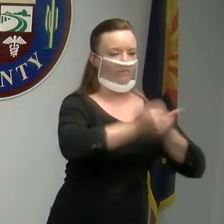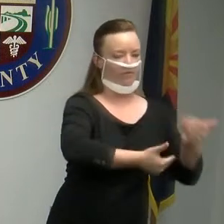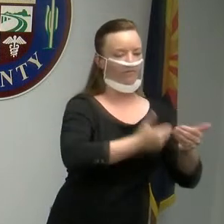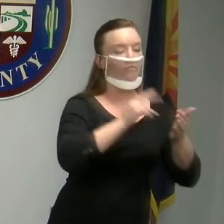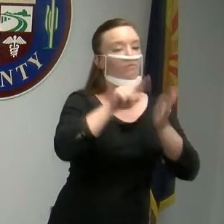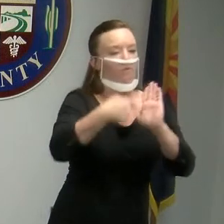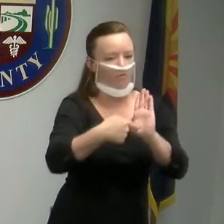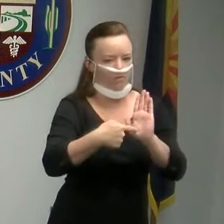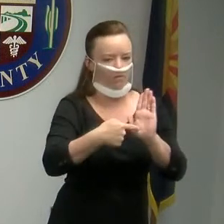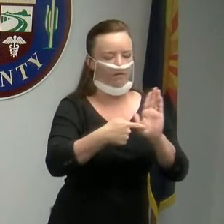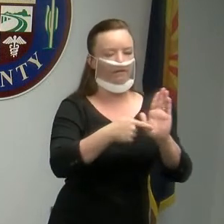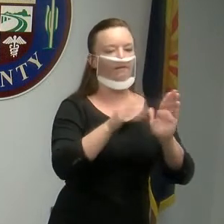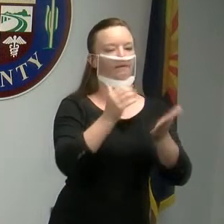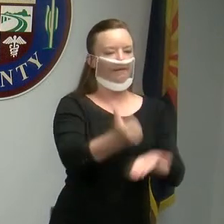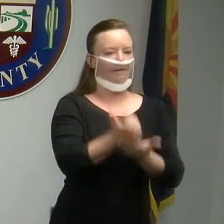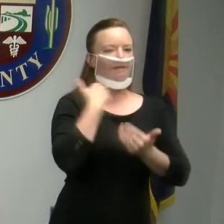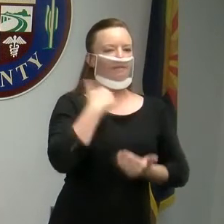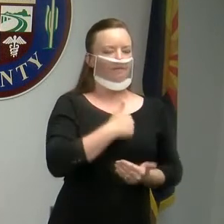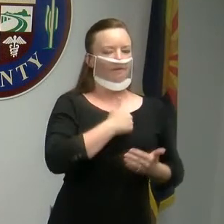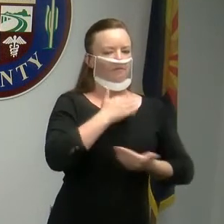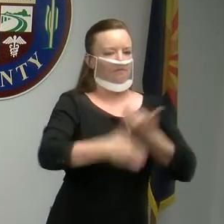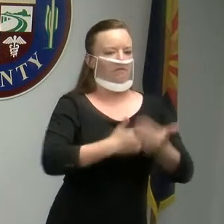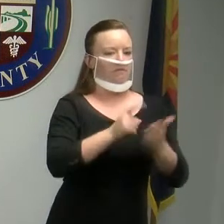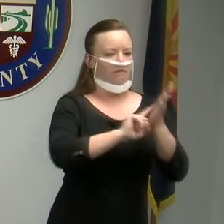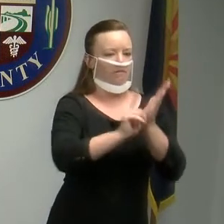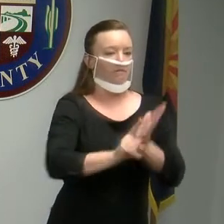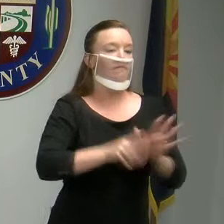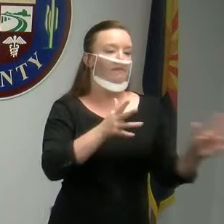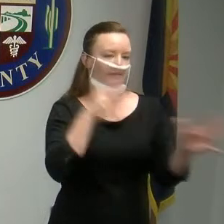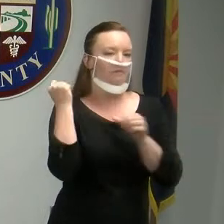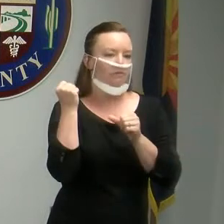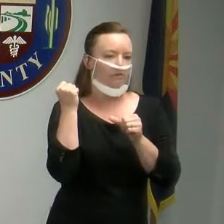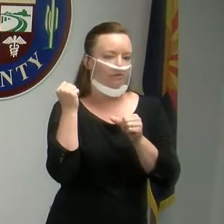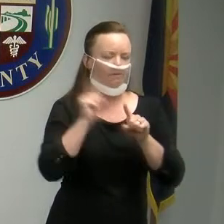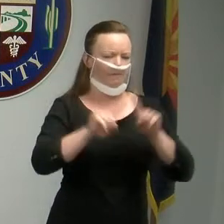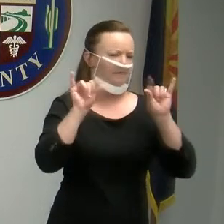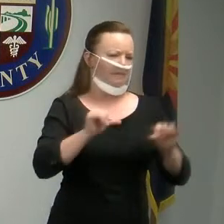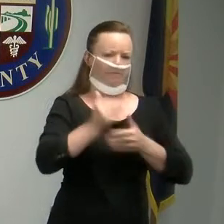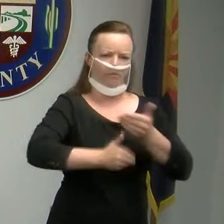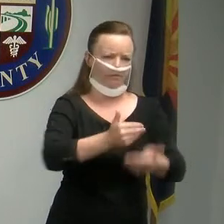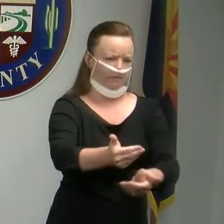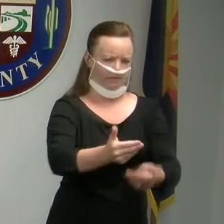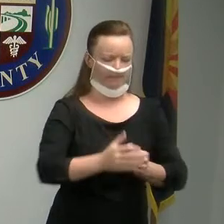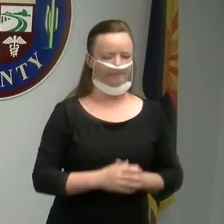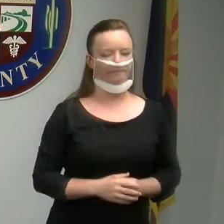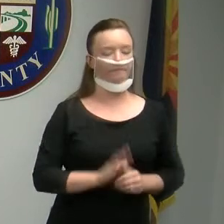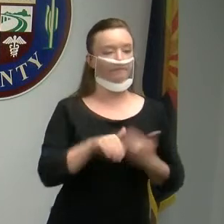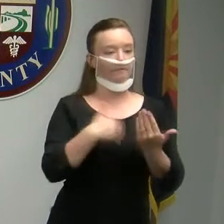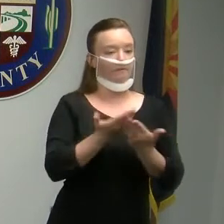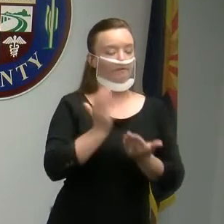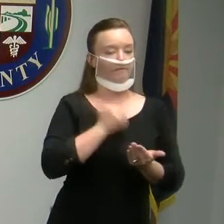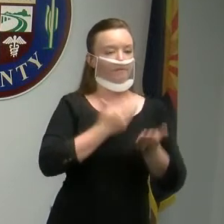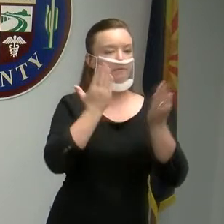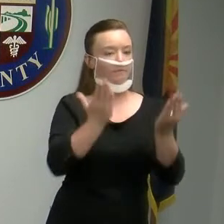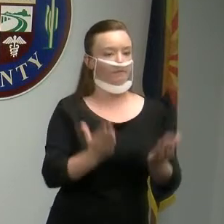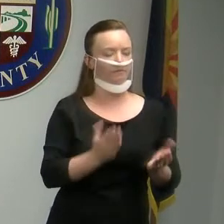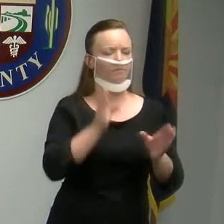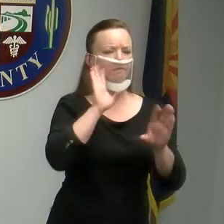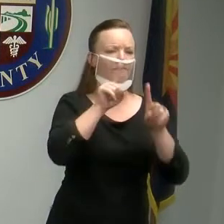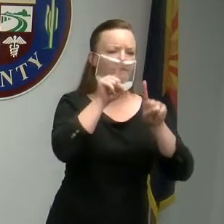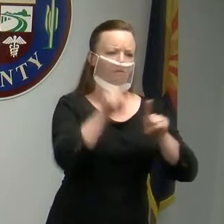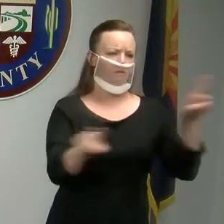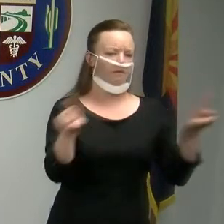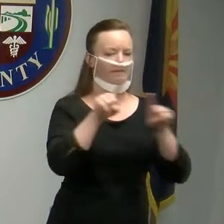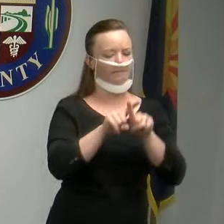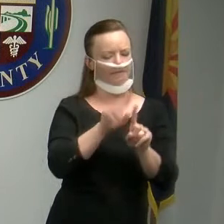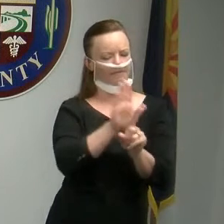out to our partners at Crisis Response Network. All the recommendations that we make vary based on the particular